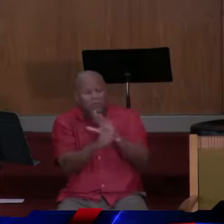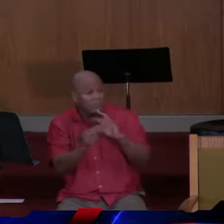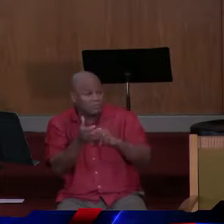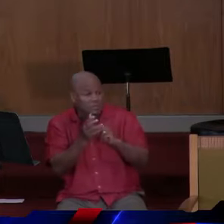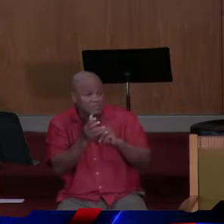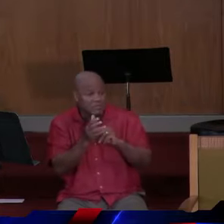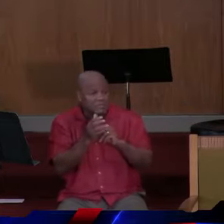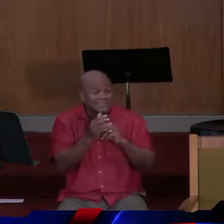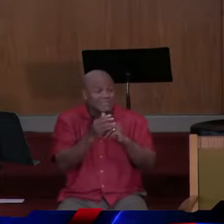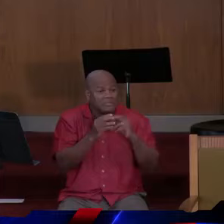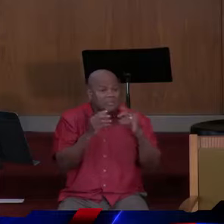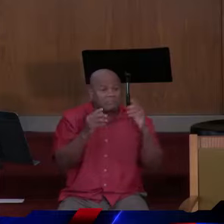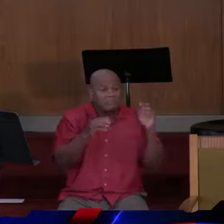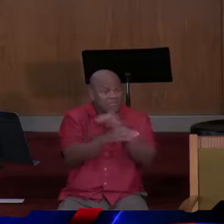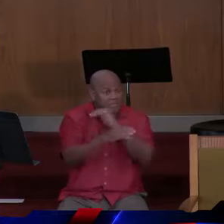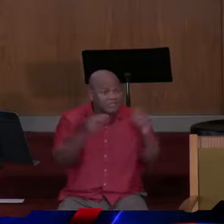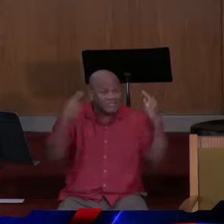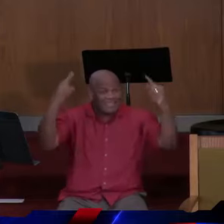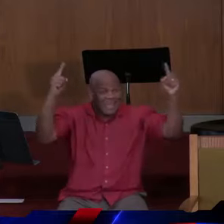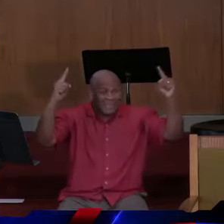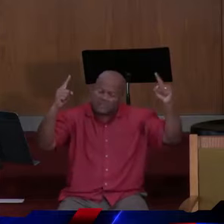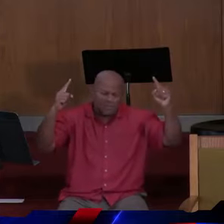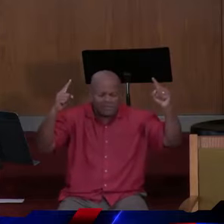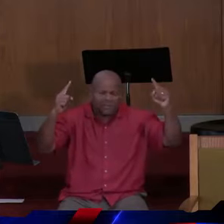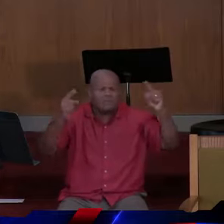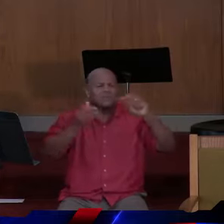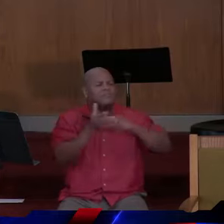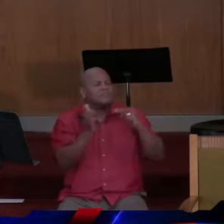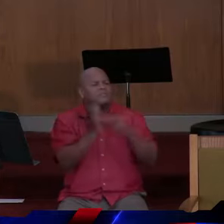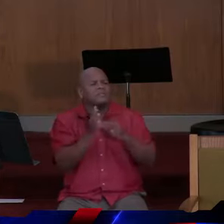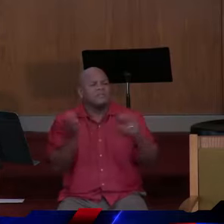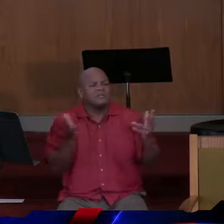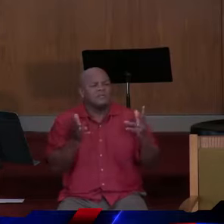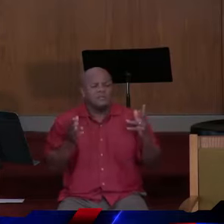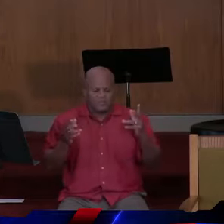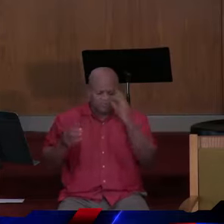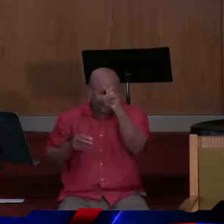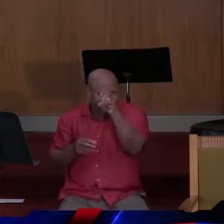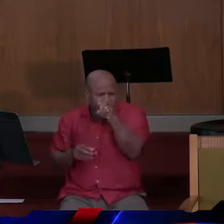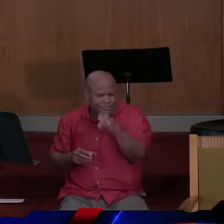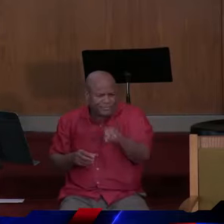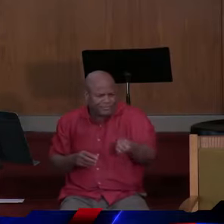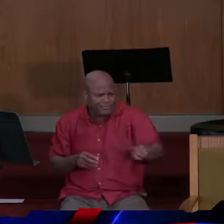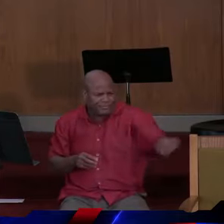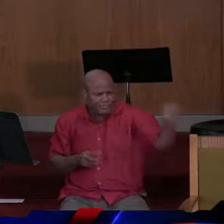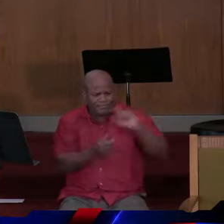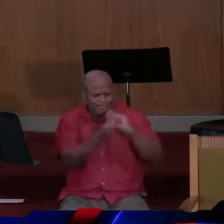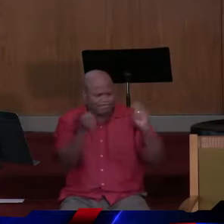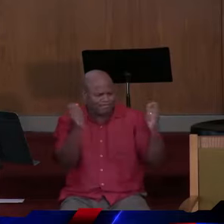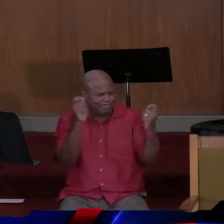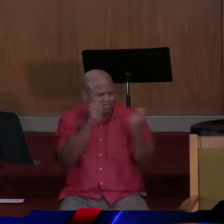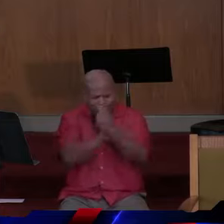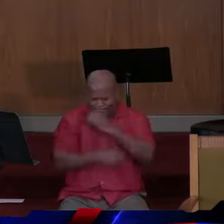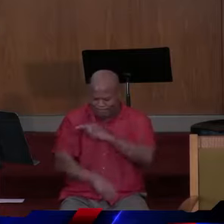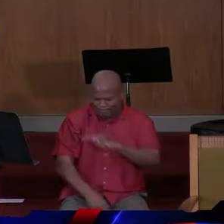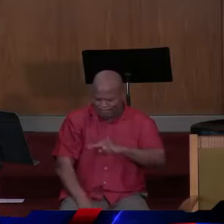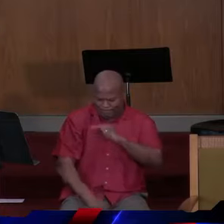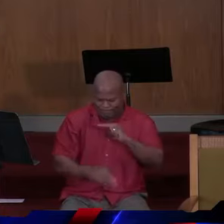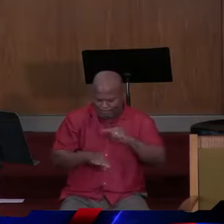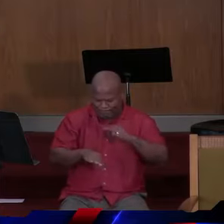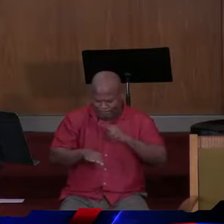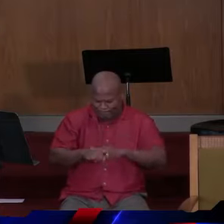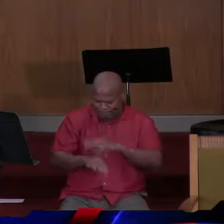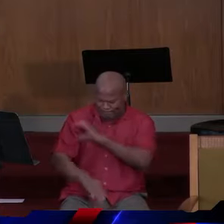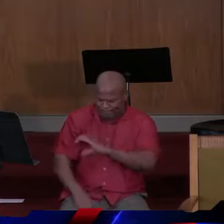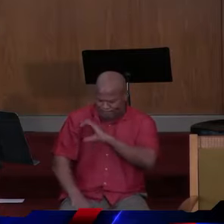success in ministry. He's talking about the transformative nature of the character of every